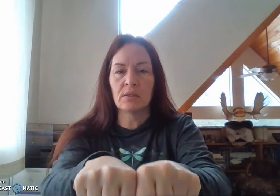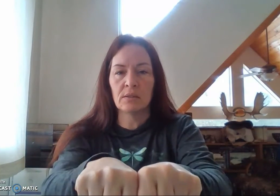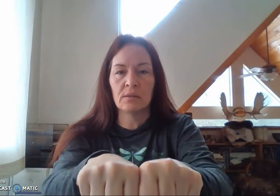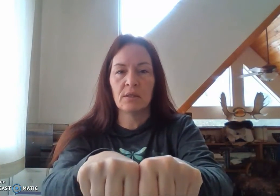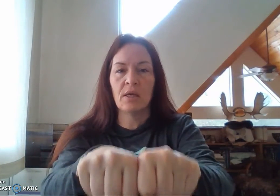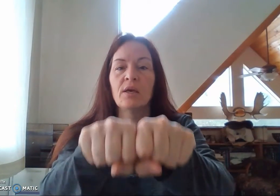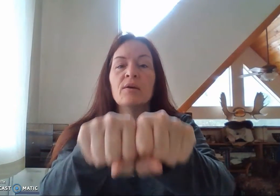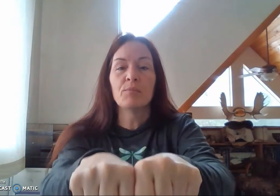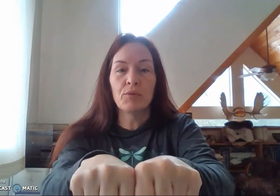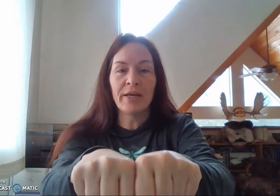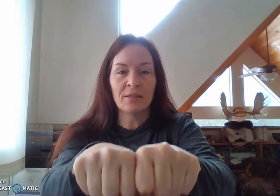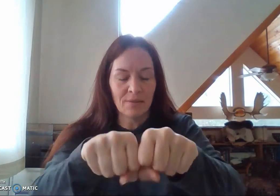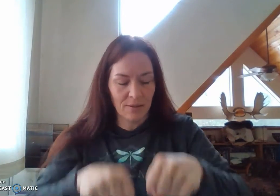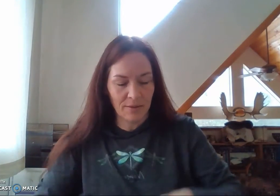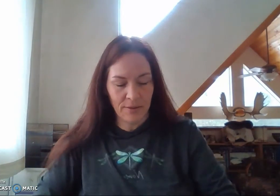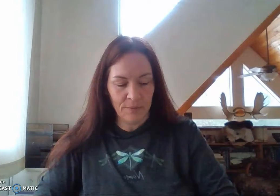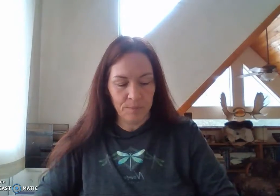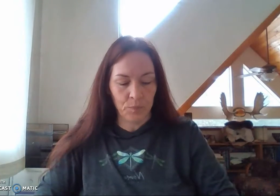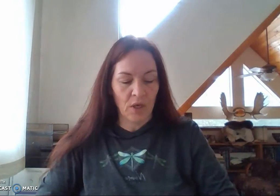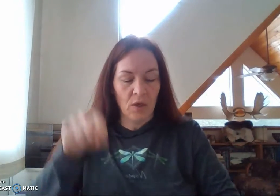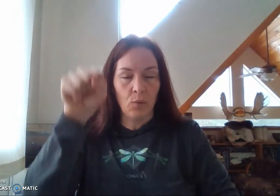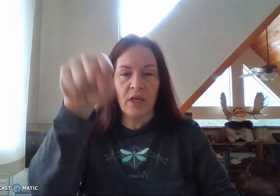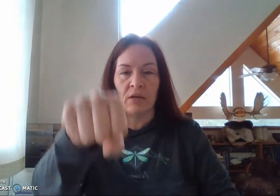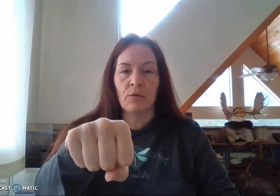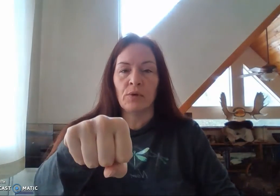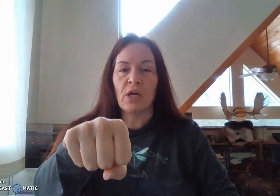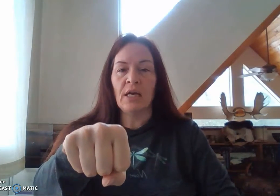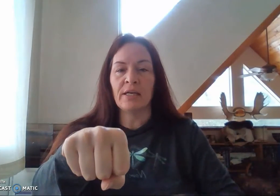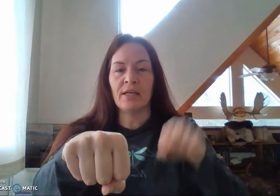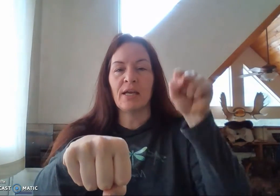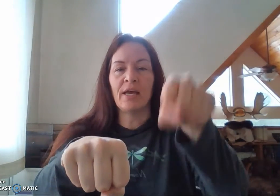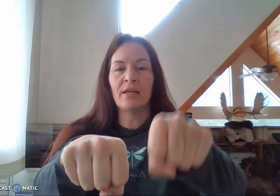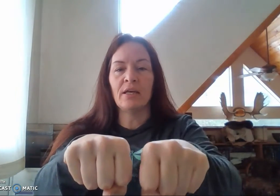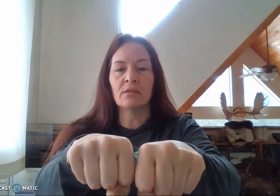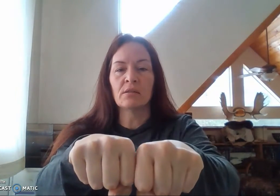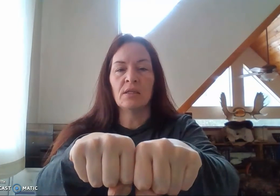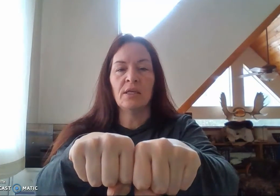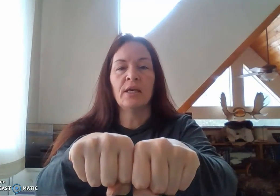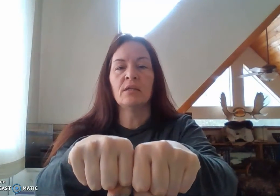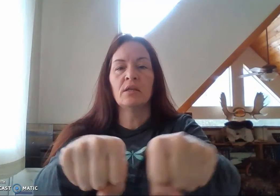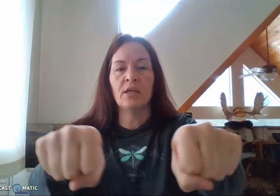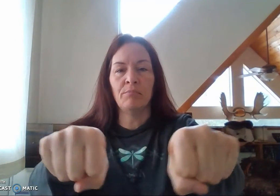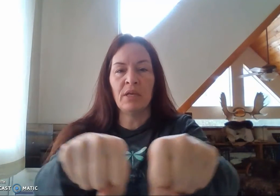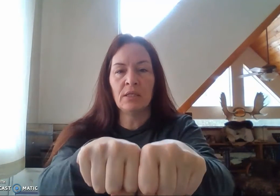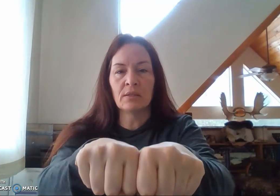makes brightest. Good. We have the word high, add S to the end, it